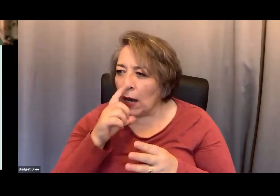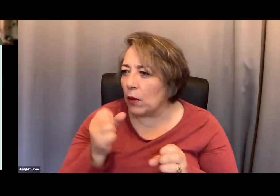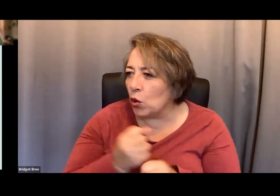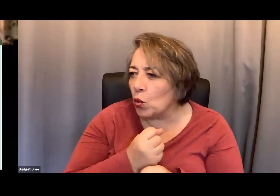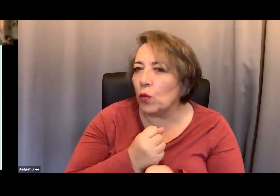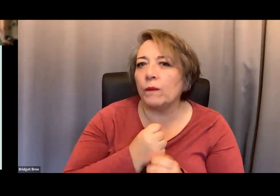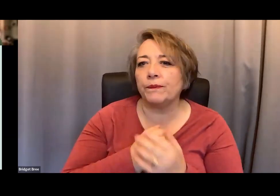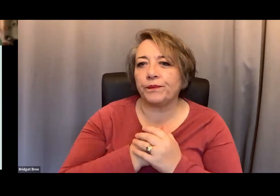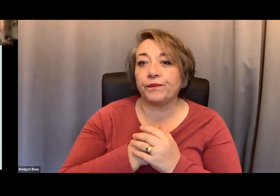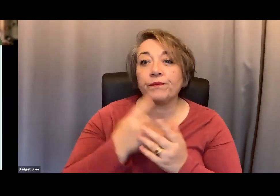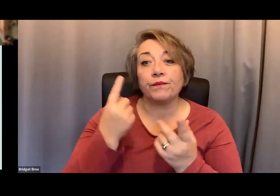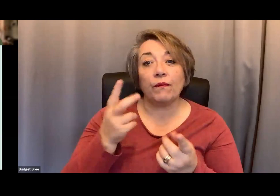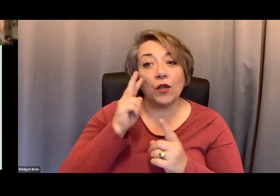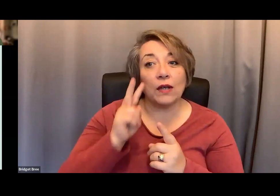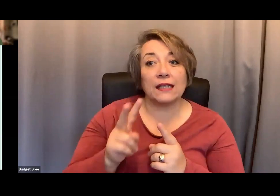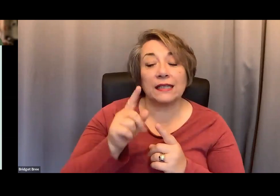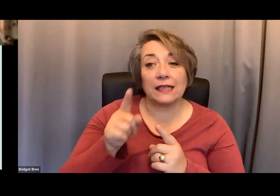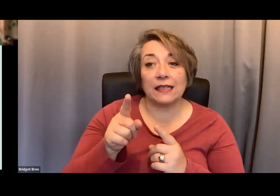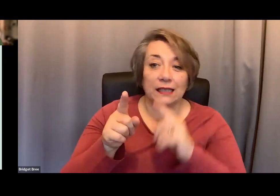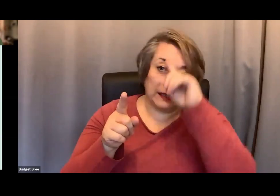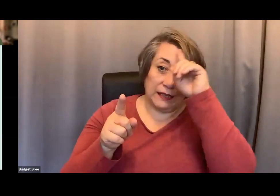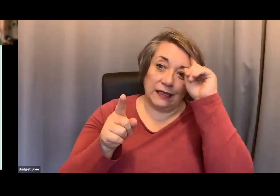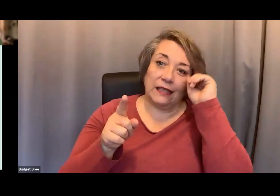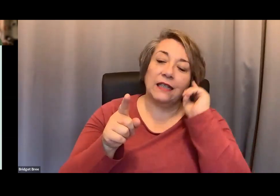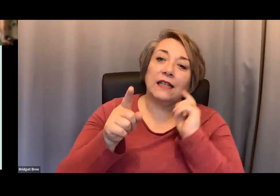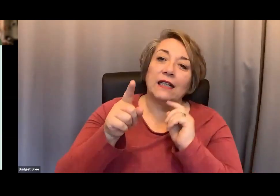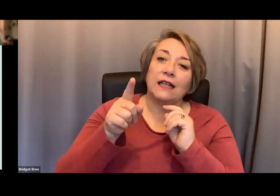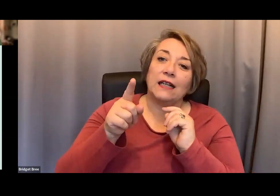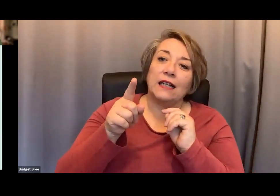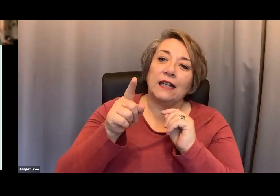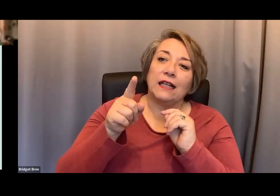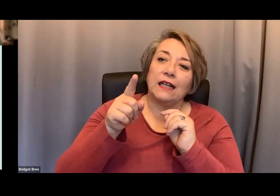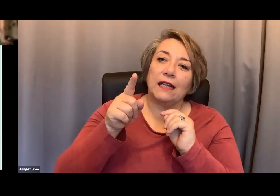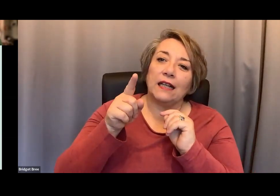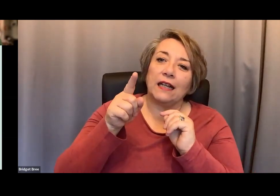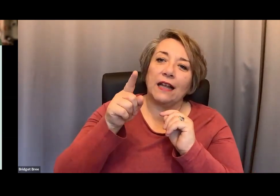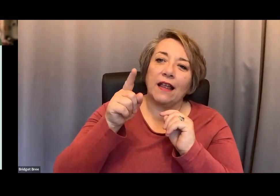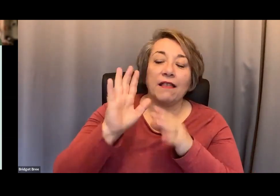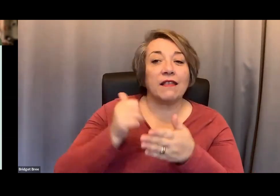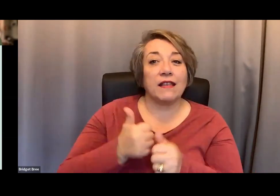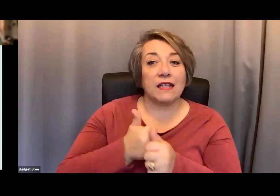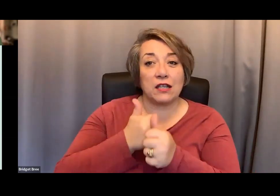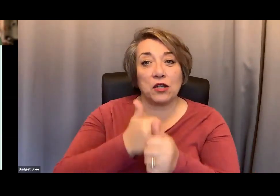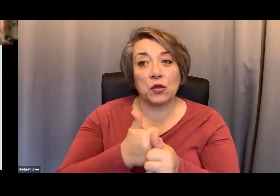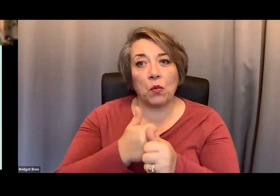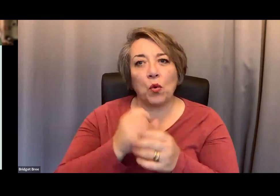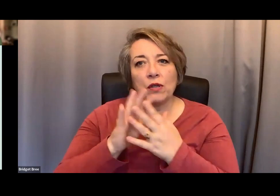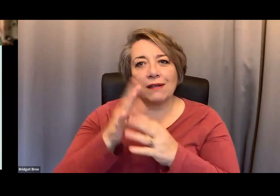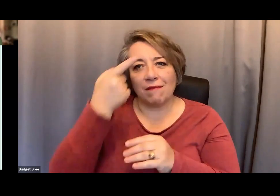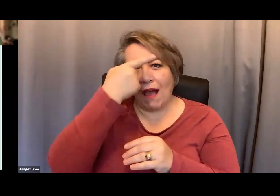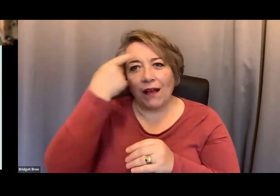So here you can see the second side of the canvas, which supports with the literacy of what you might consider throughout